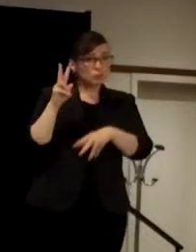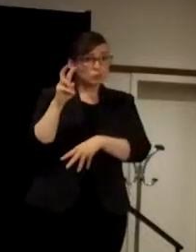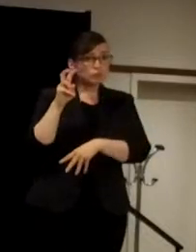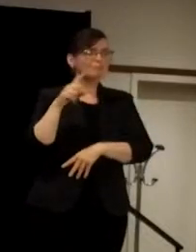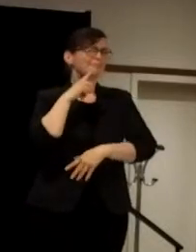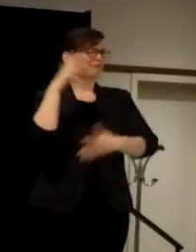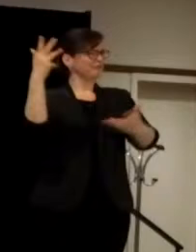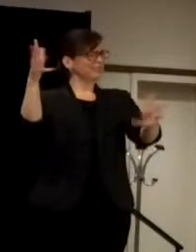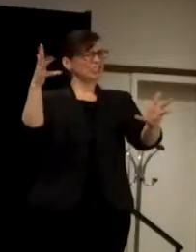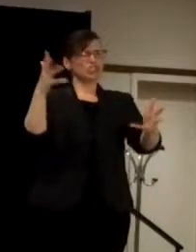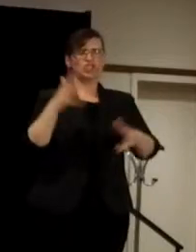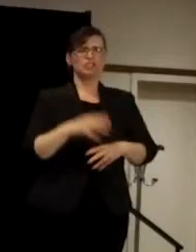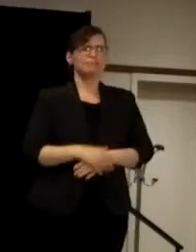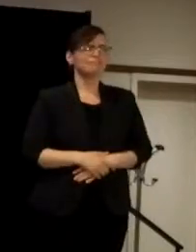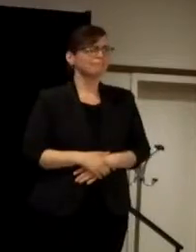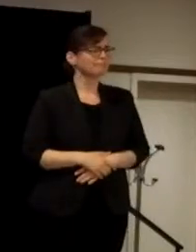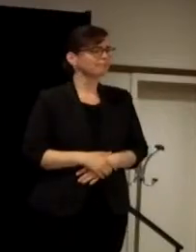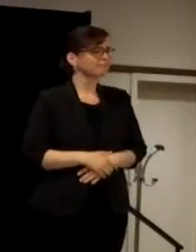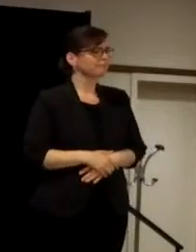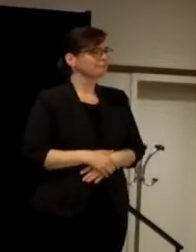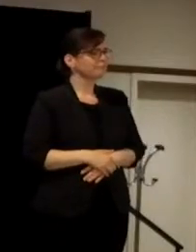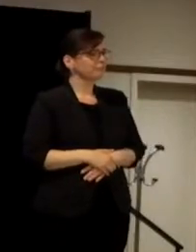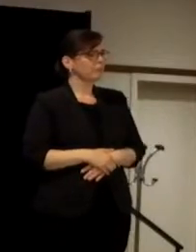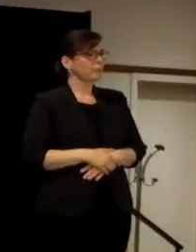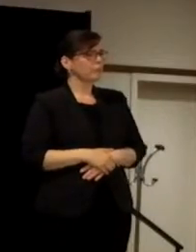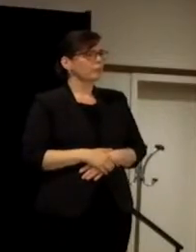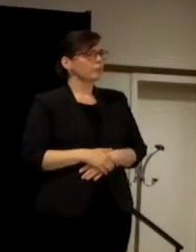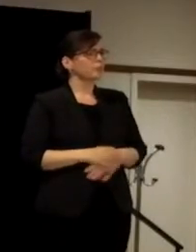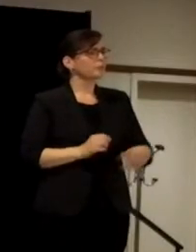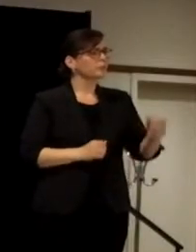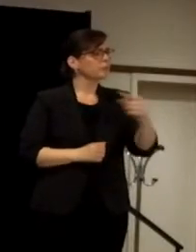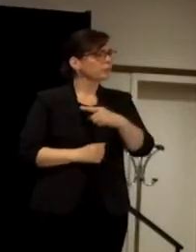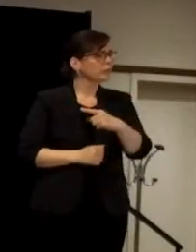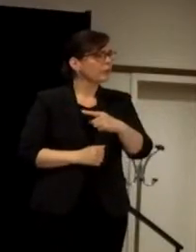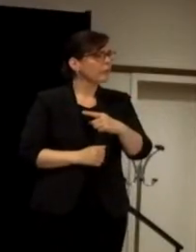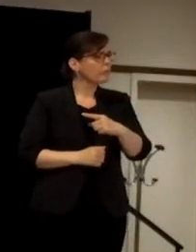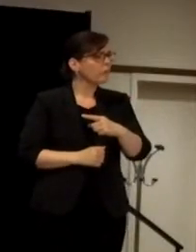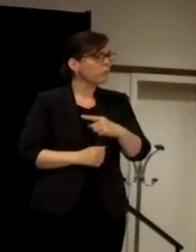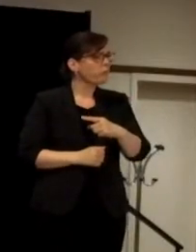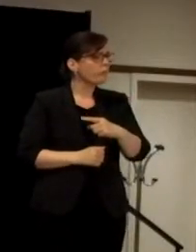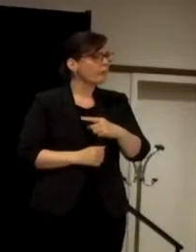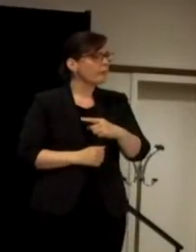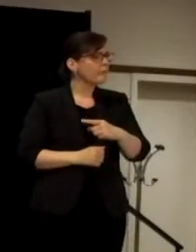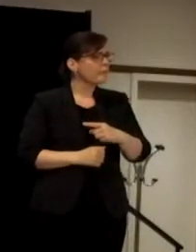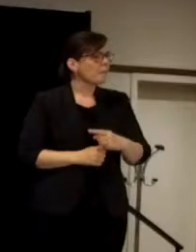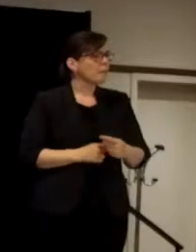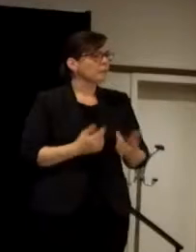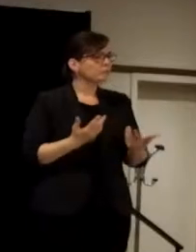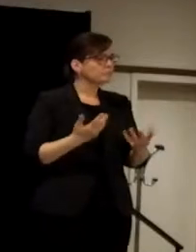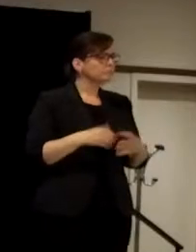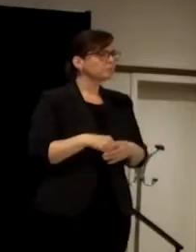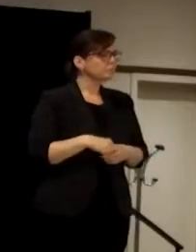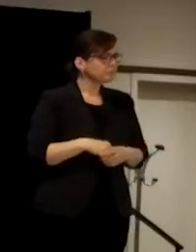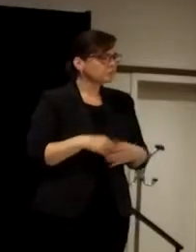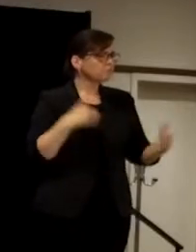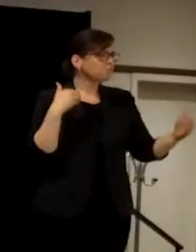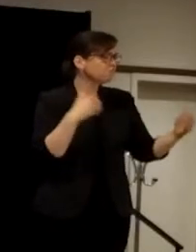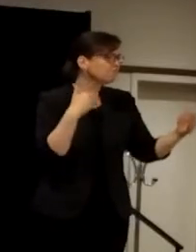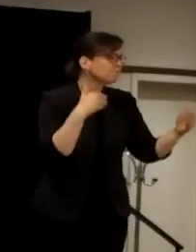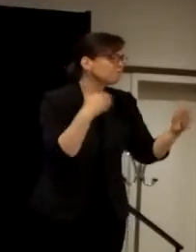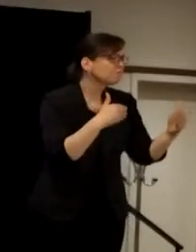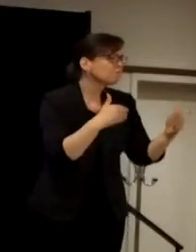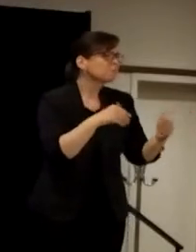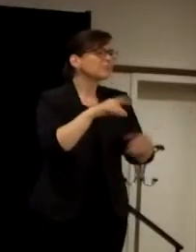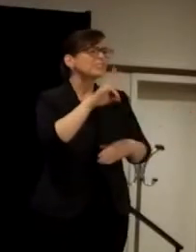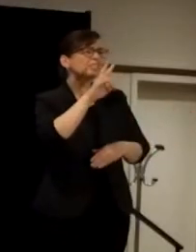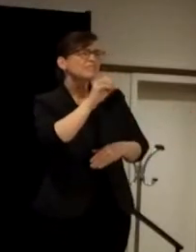your team or maybe even your mind to wander maybe 4 or 5 weeks from now to figure if we're going to be closer to that 70% mark and what